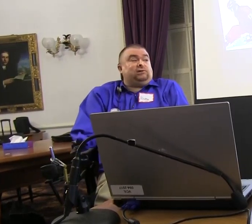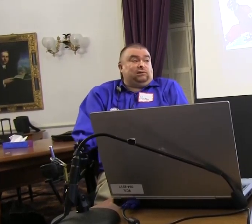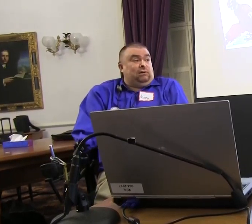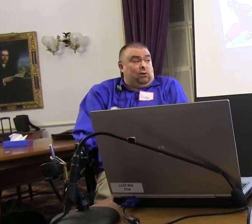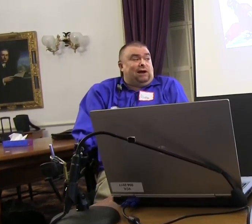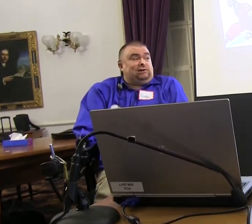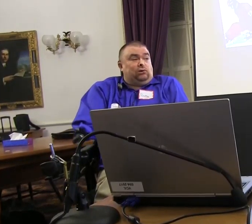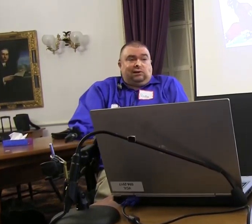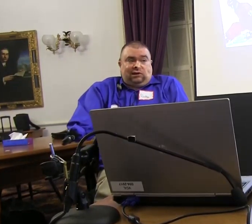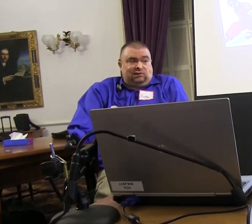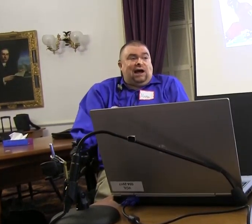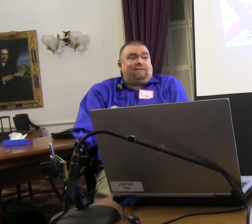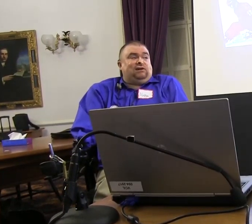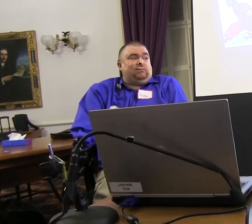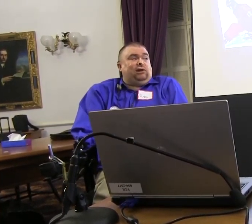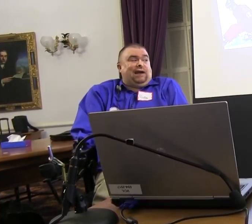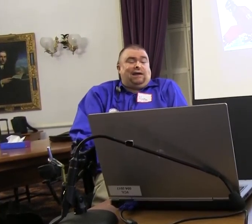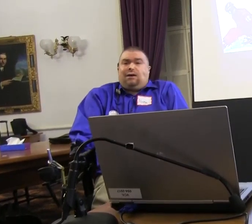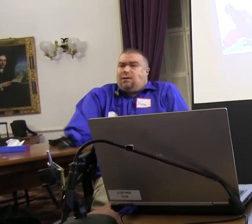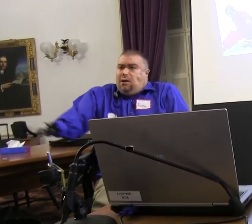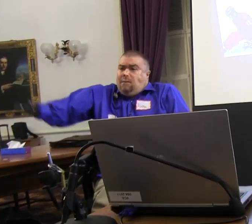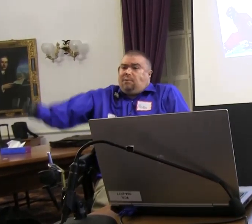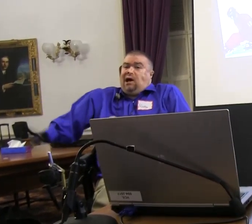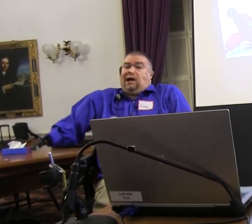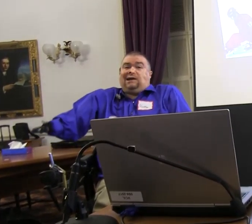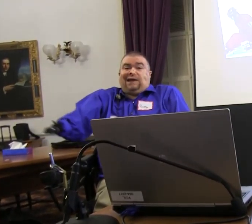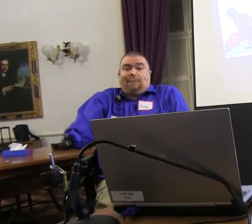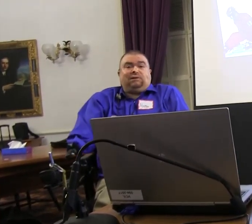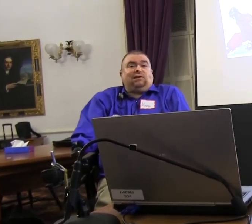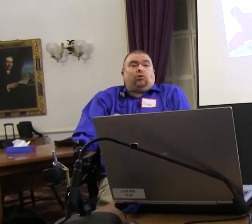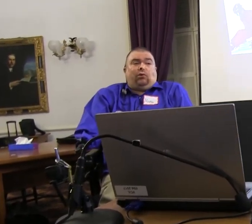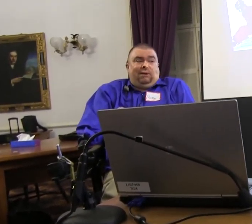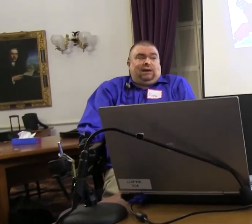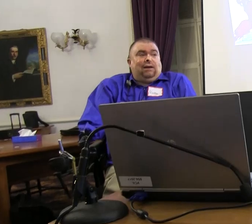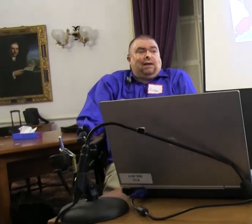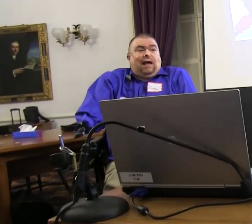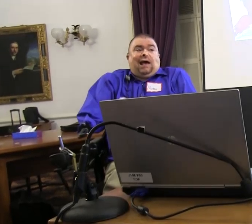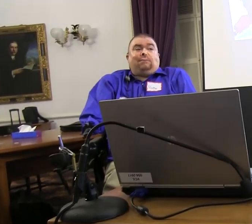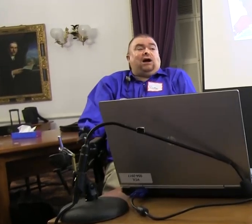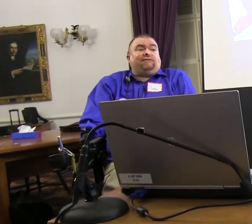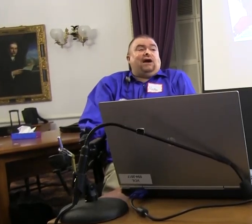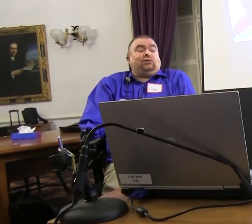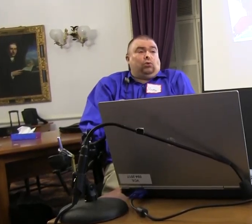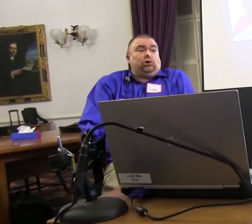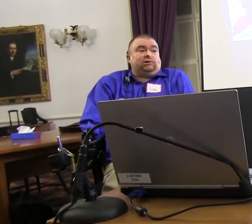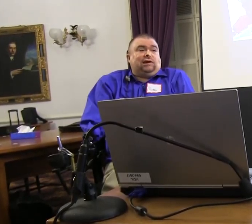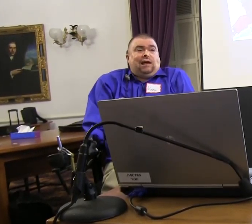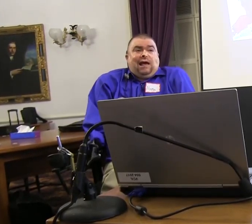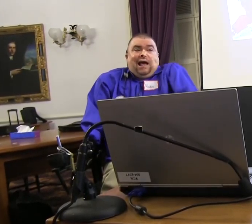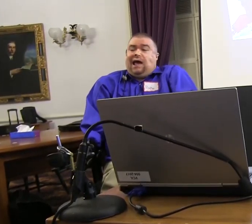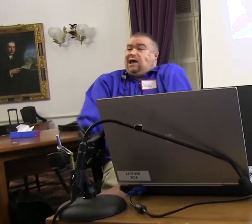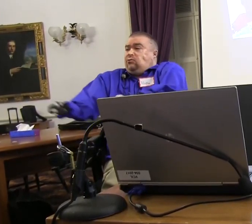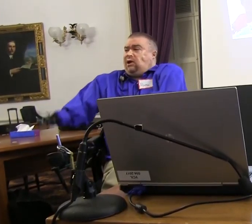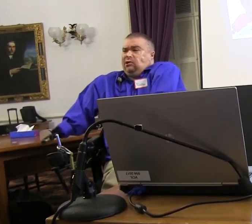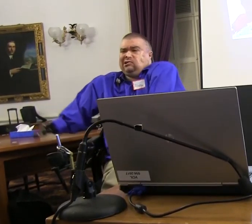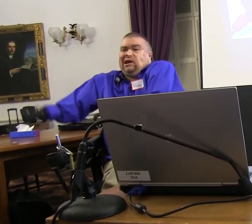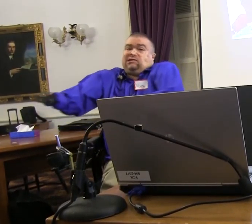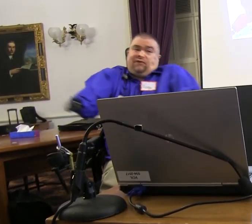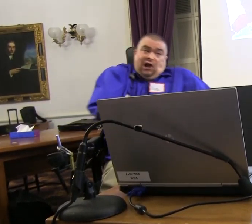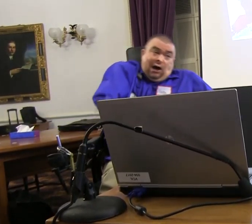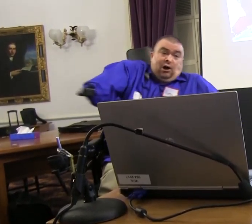everybody else does disability by adapting new equipment and modifying the rules and